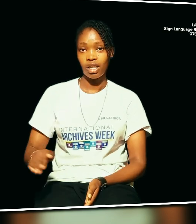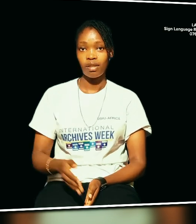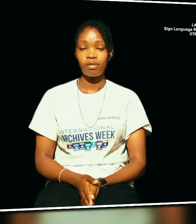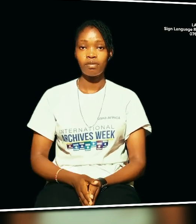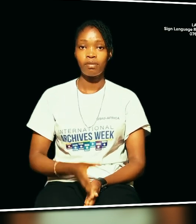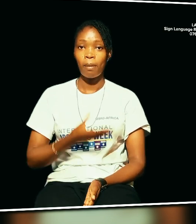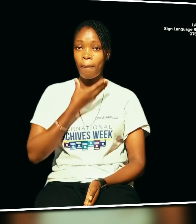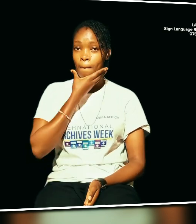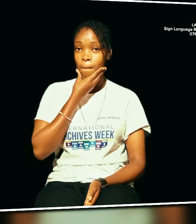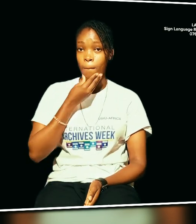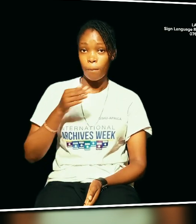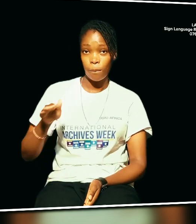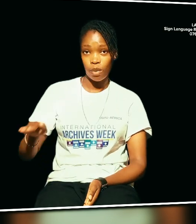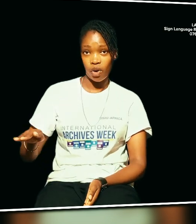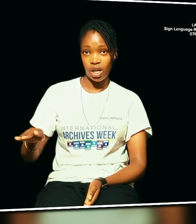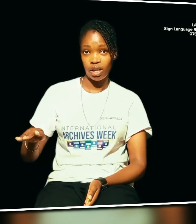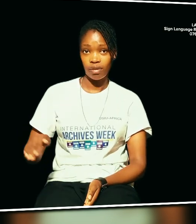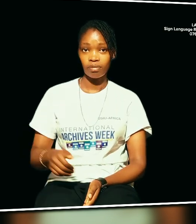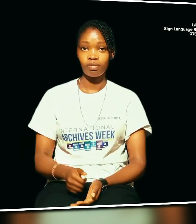Boy.